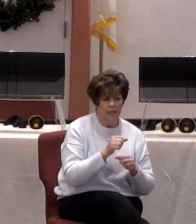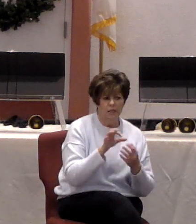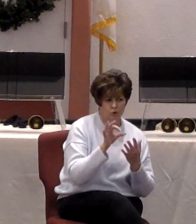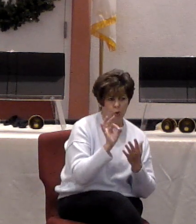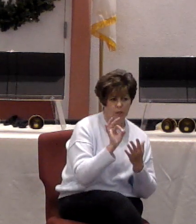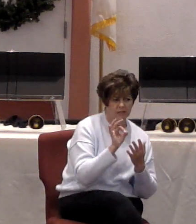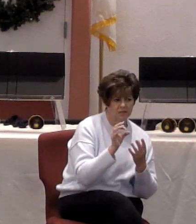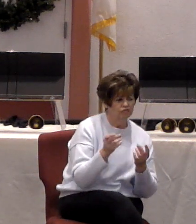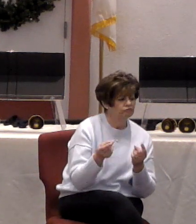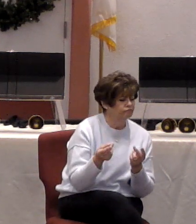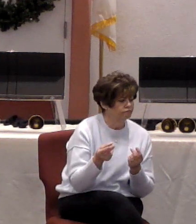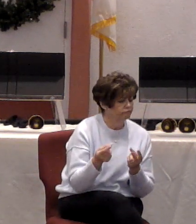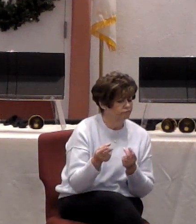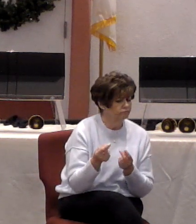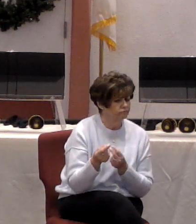to do.